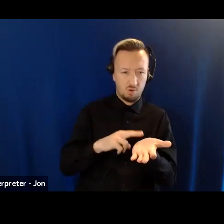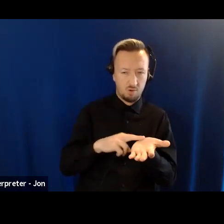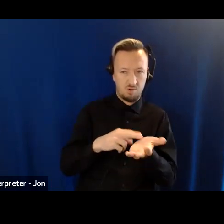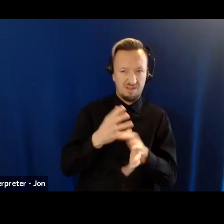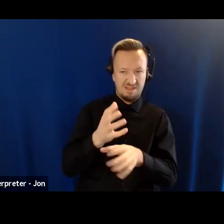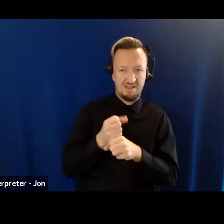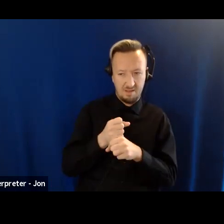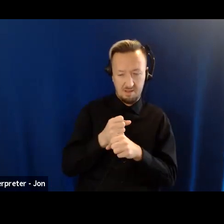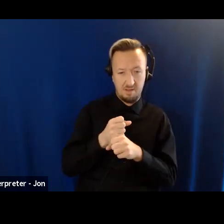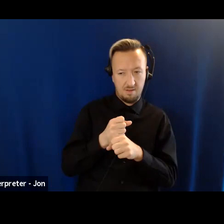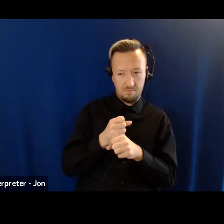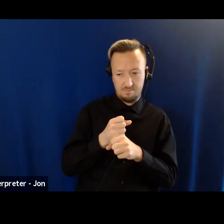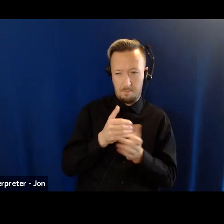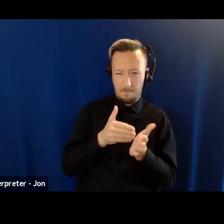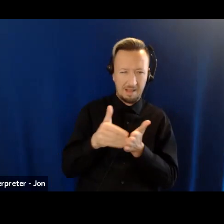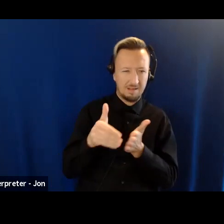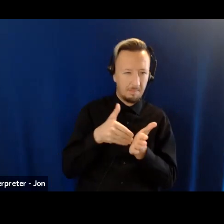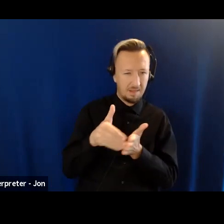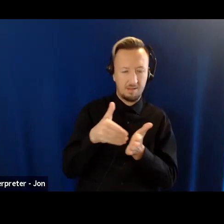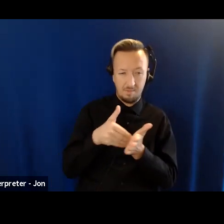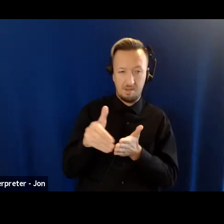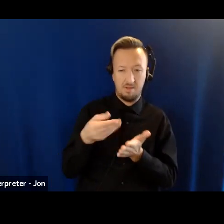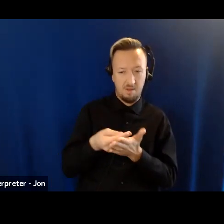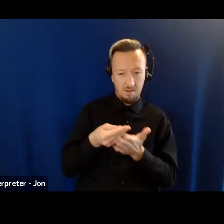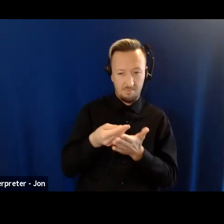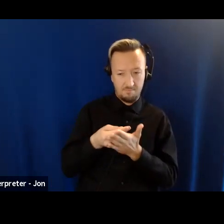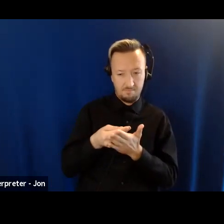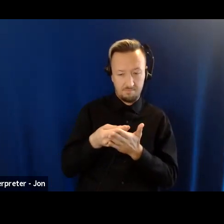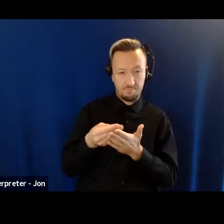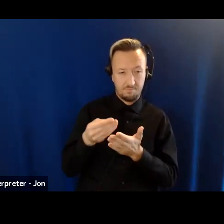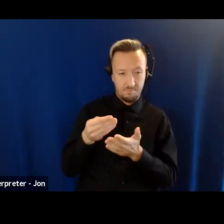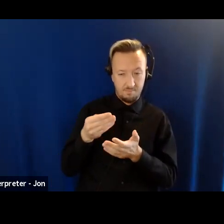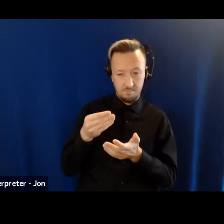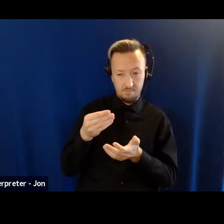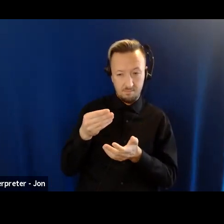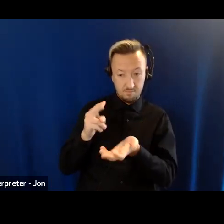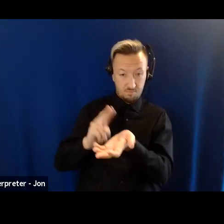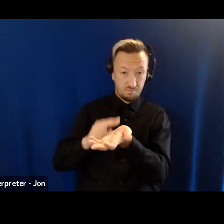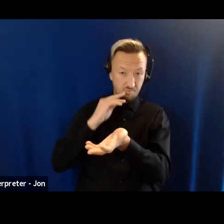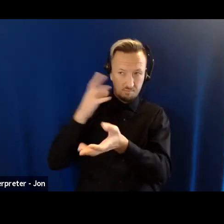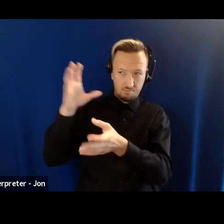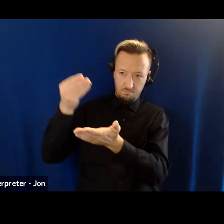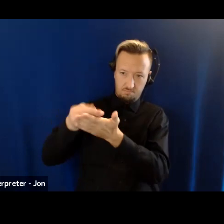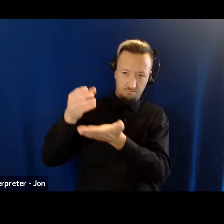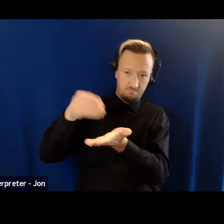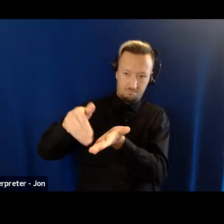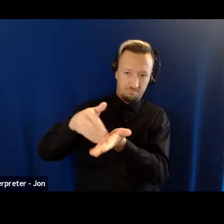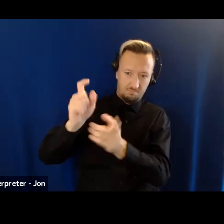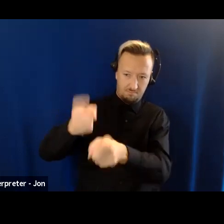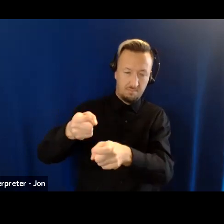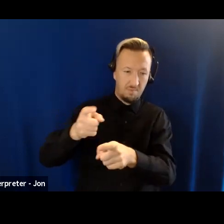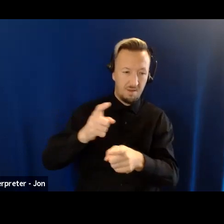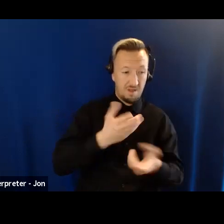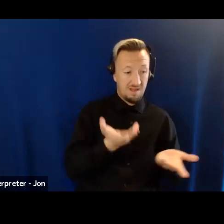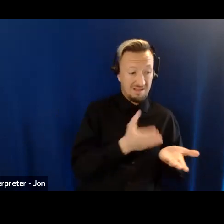received, millions and billions of dollars of COVID relief funds. And, there's many Centers for Independent Living in